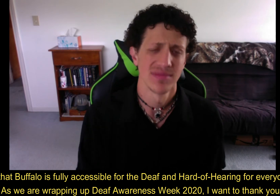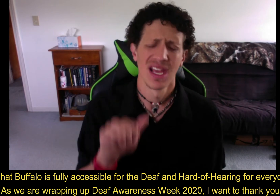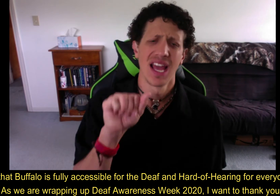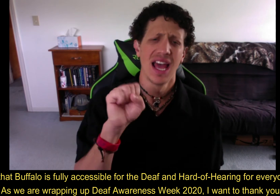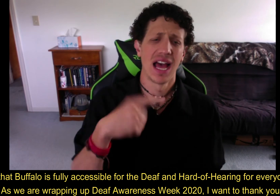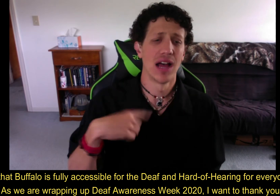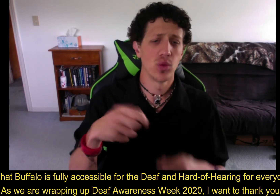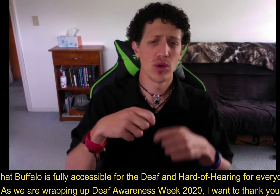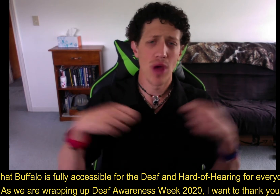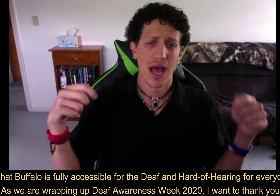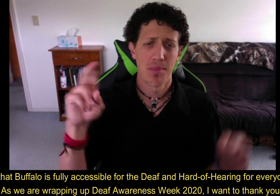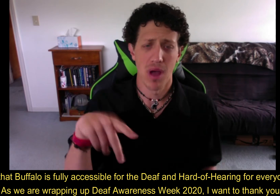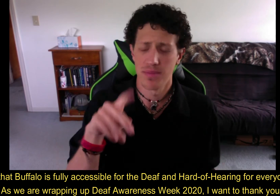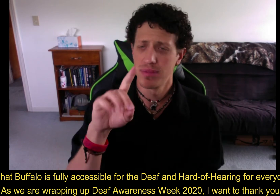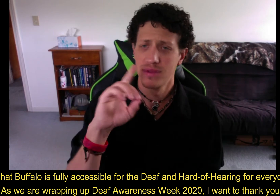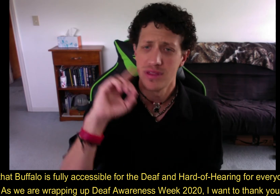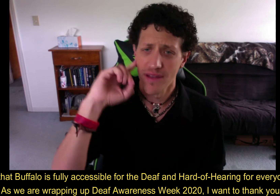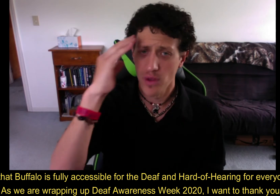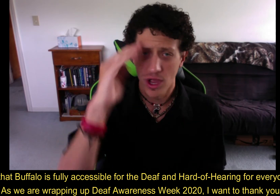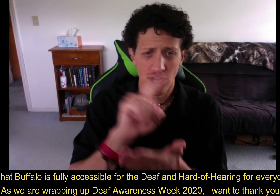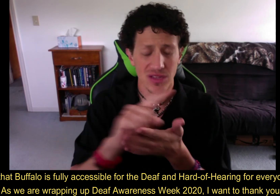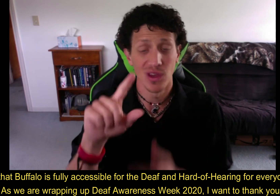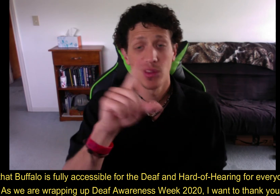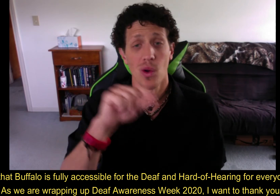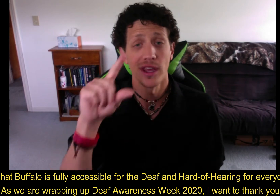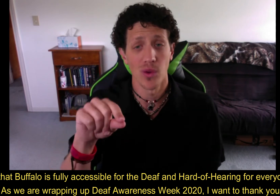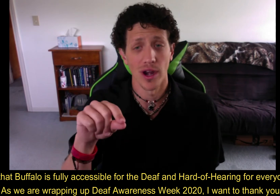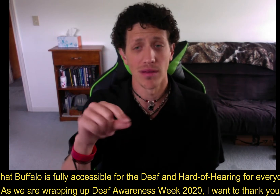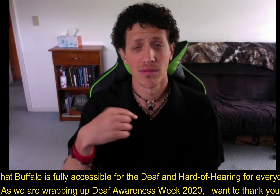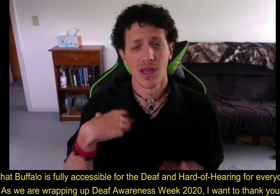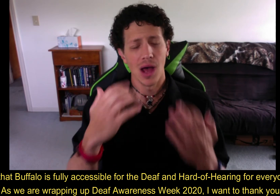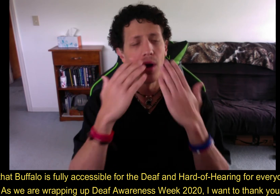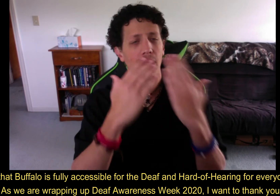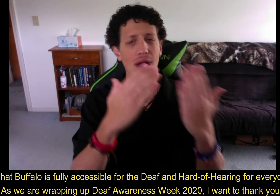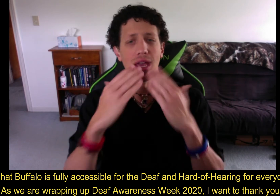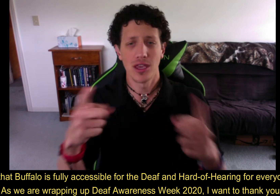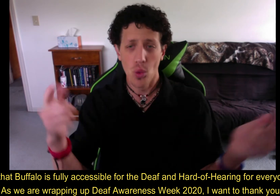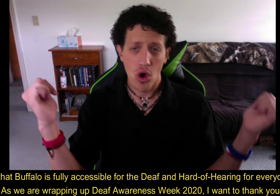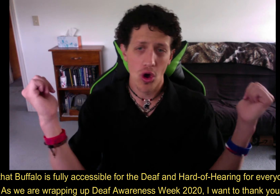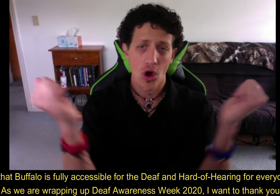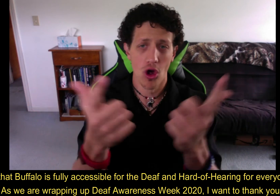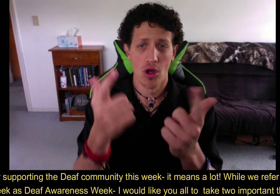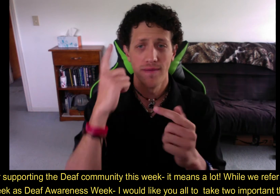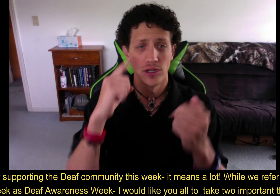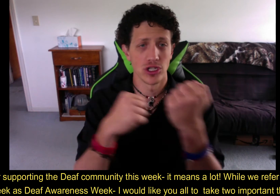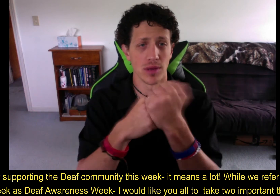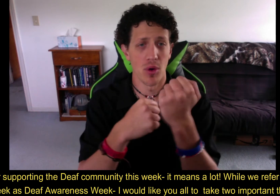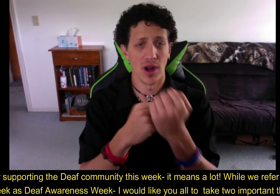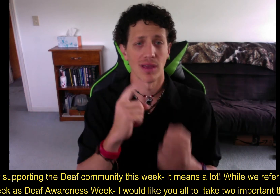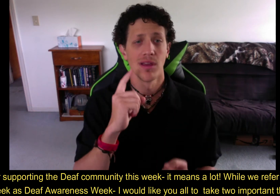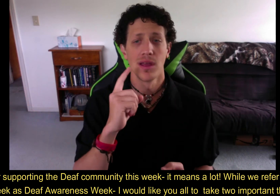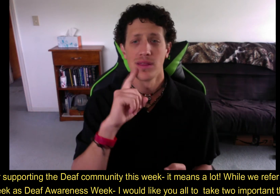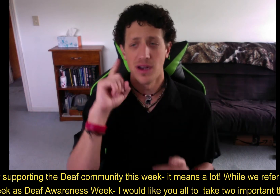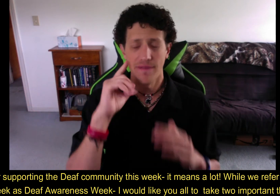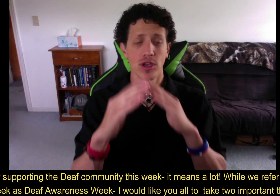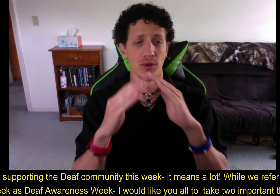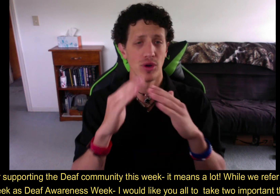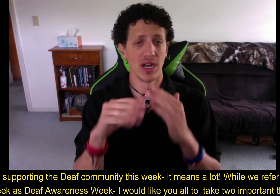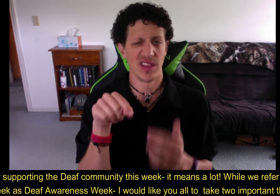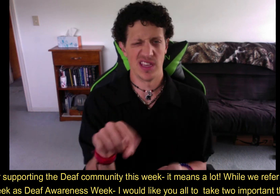As we wrap up Deaf Awareness Week 2020, I want to thank you all for supporting the deaf community this